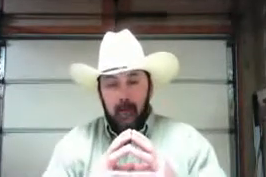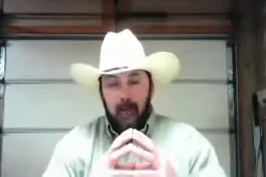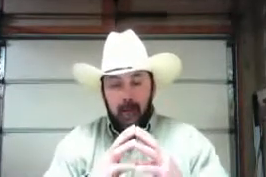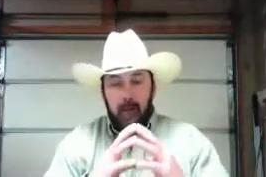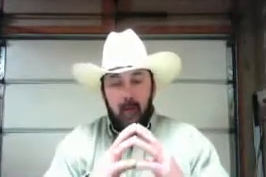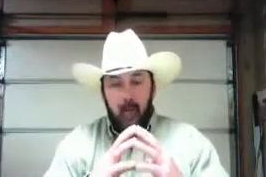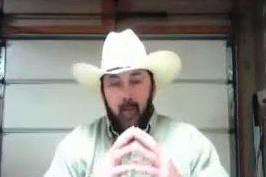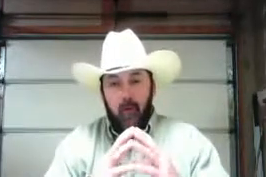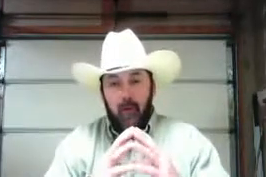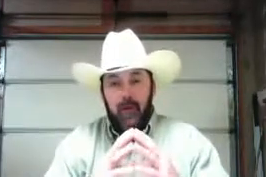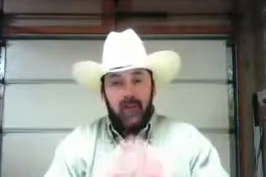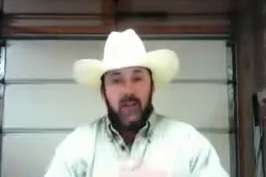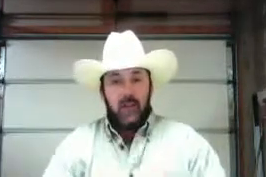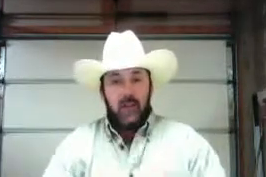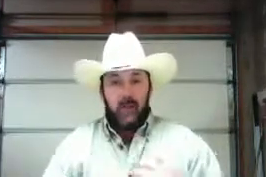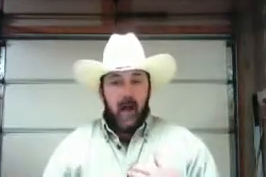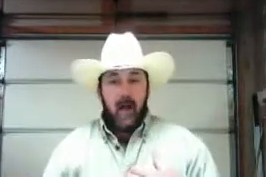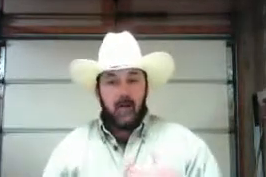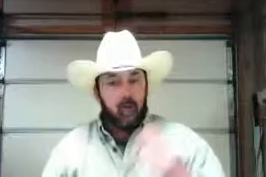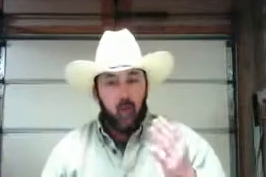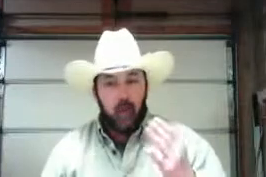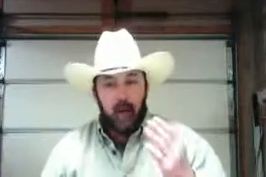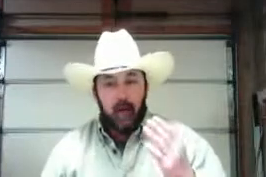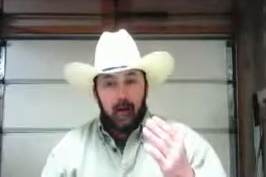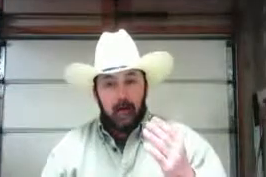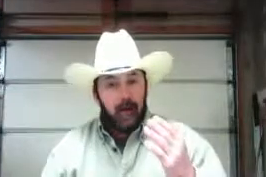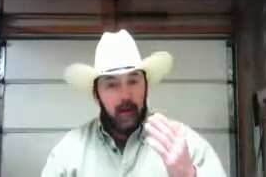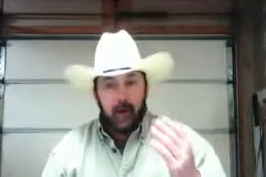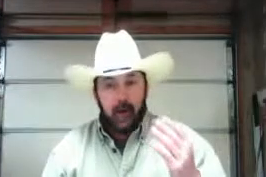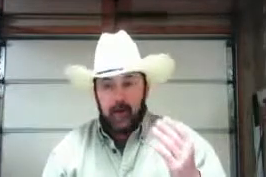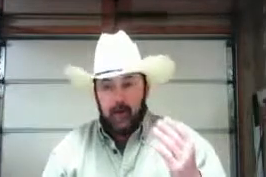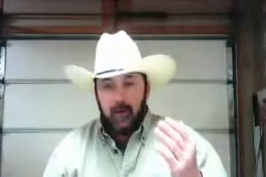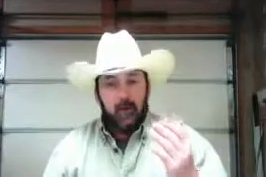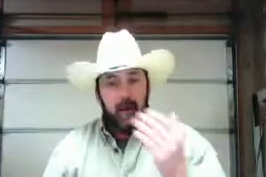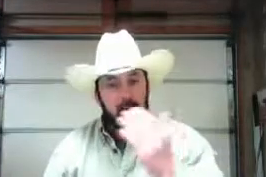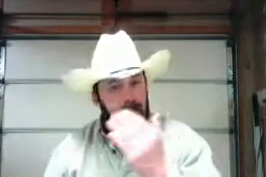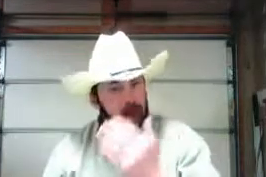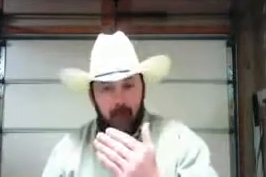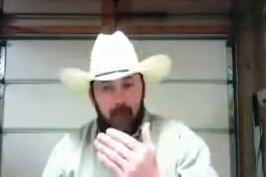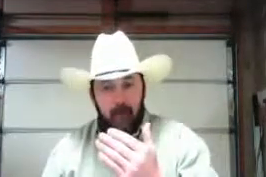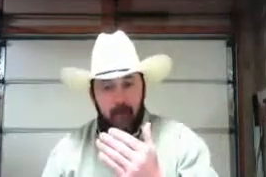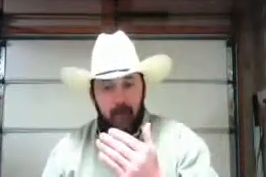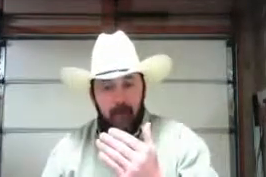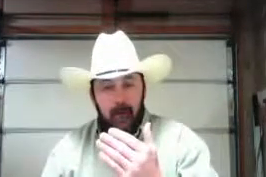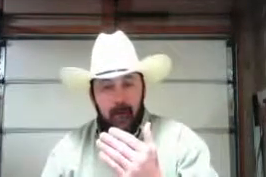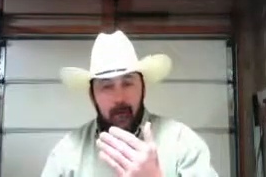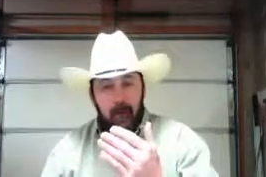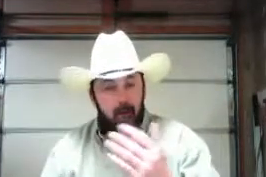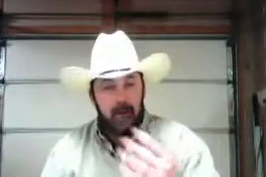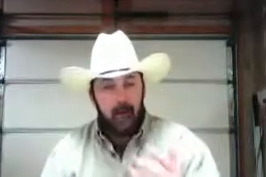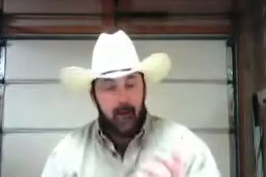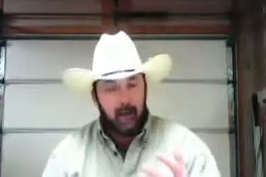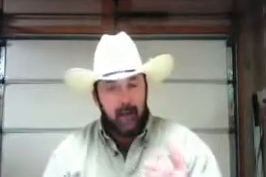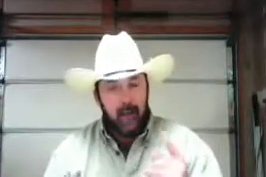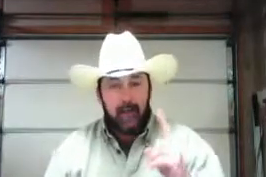to the New World Order just as you and I are sworn to the Constitution and to the Bible. So what you got to understand is